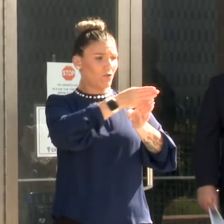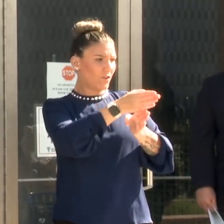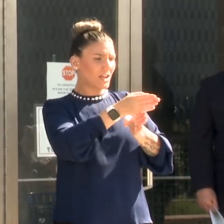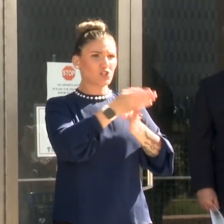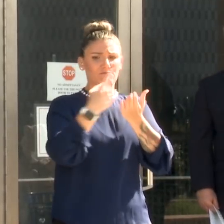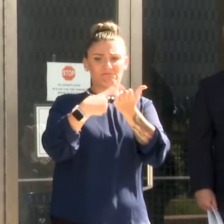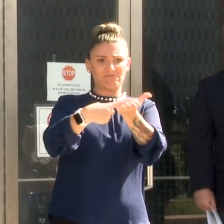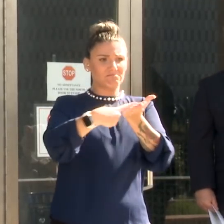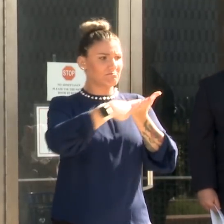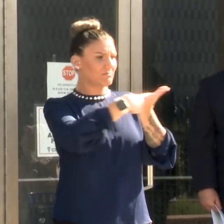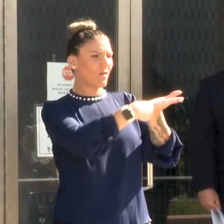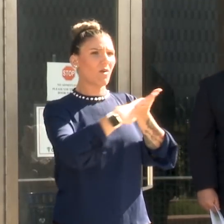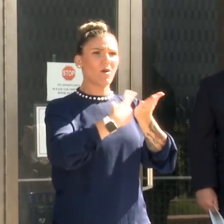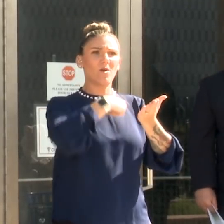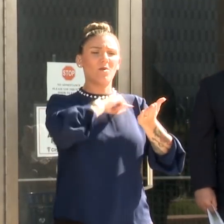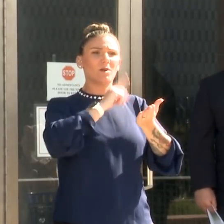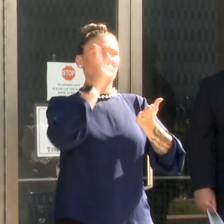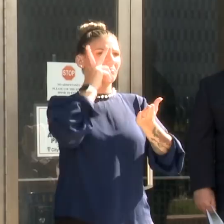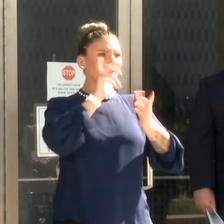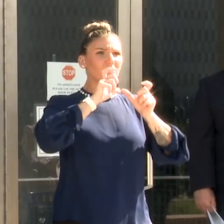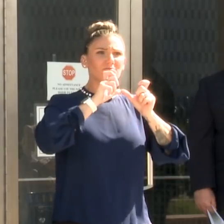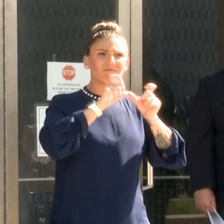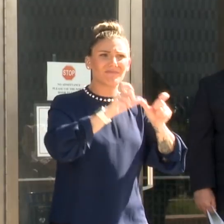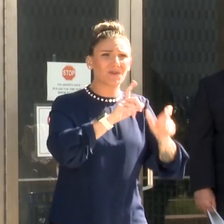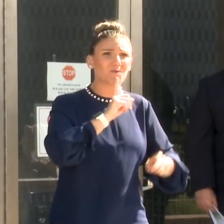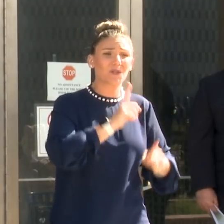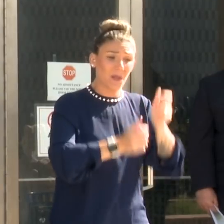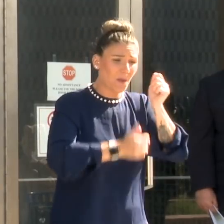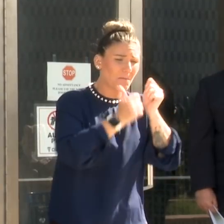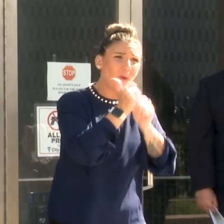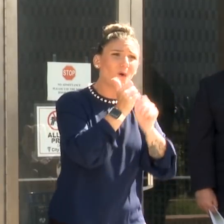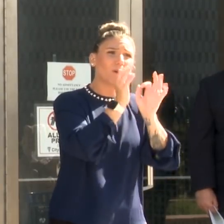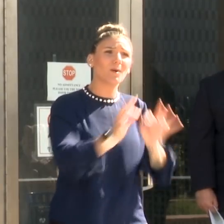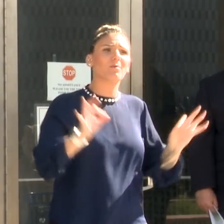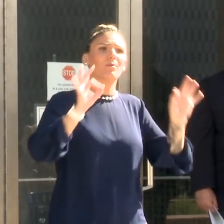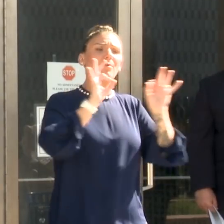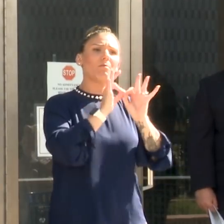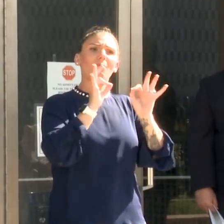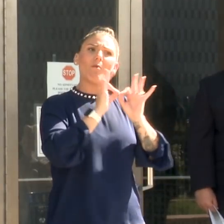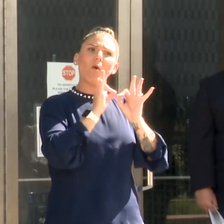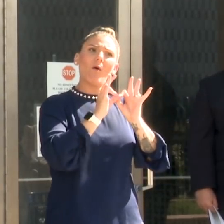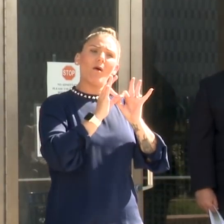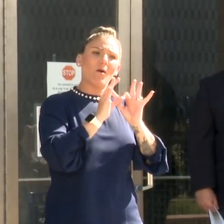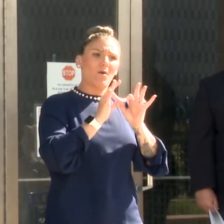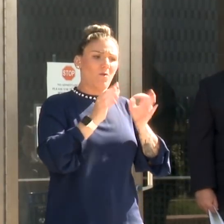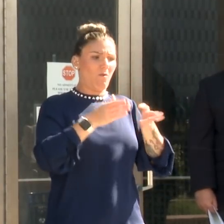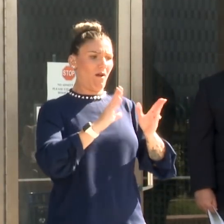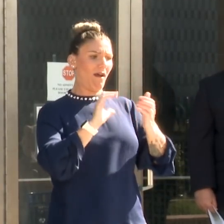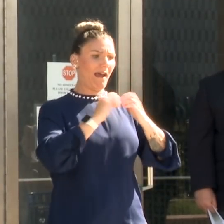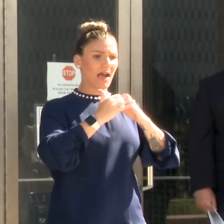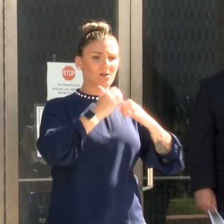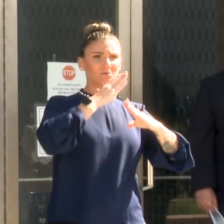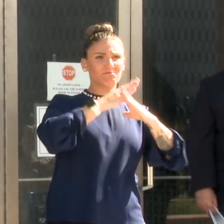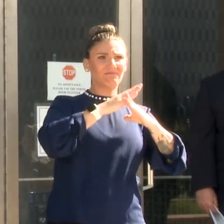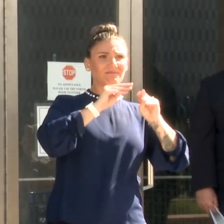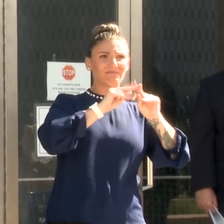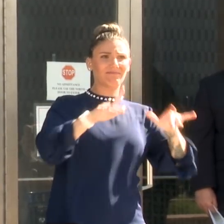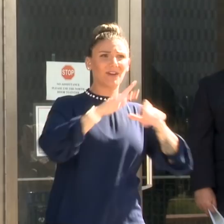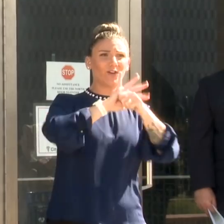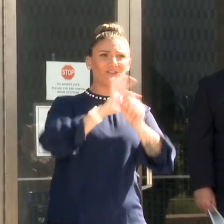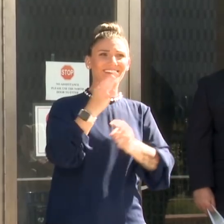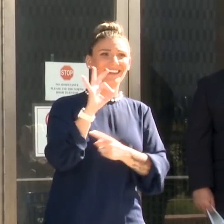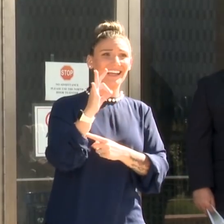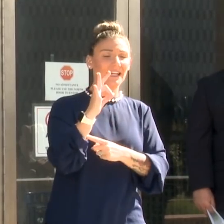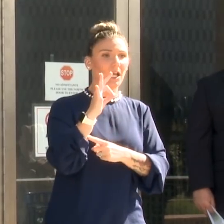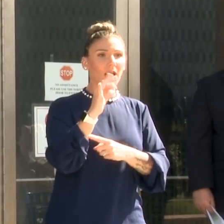others, we continue to hear that this is really one of our most important ways to stop the spread of COVID-19. It's